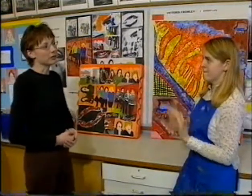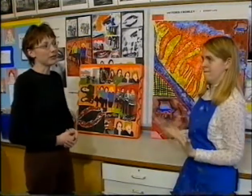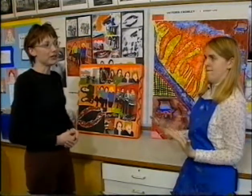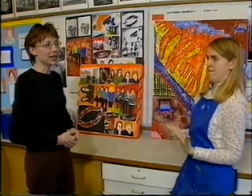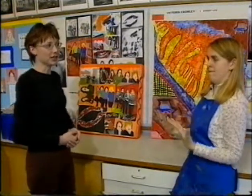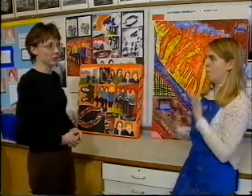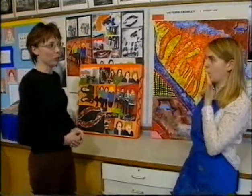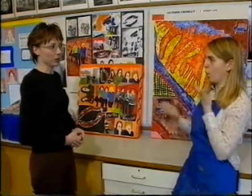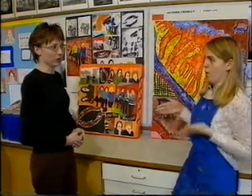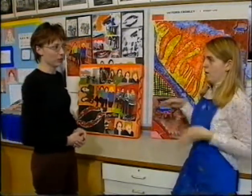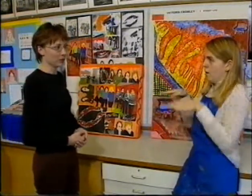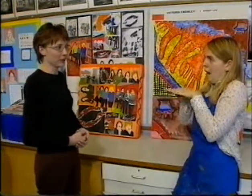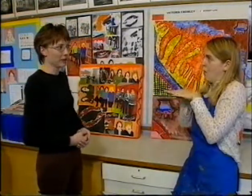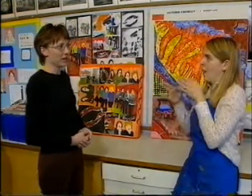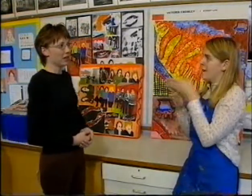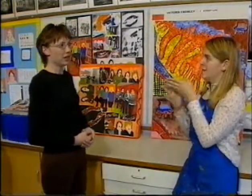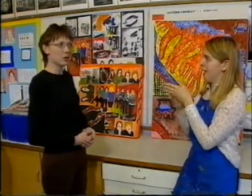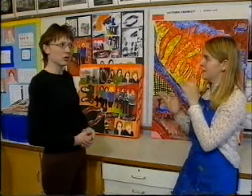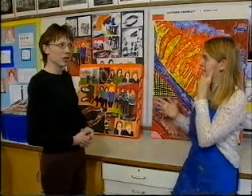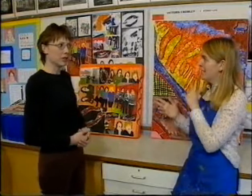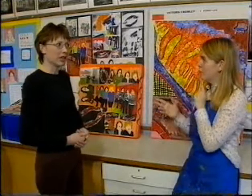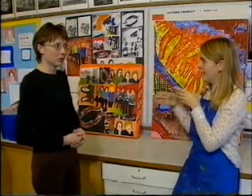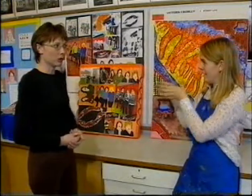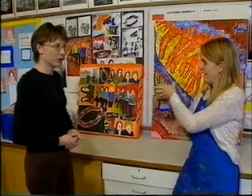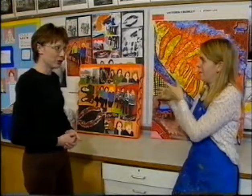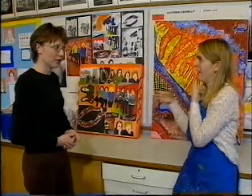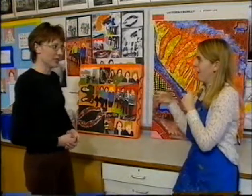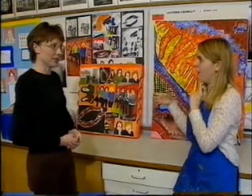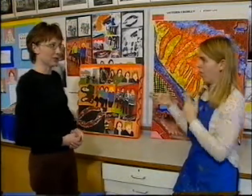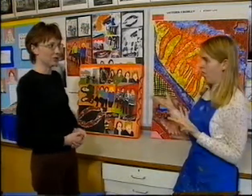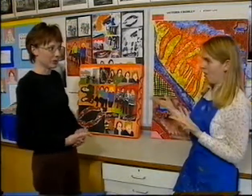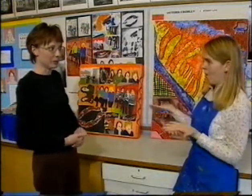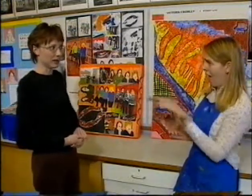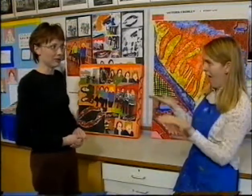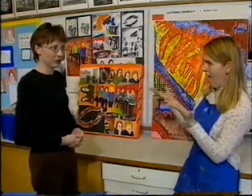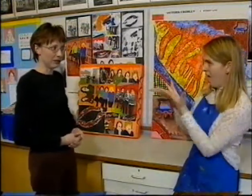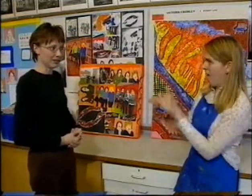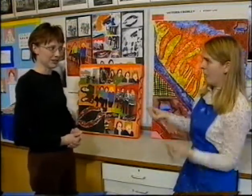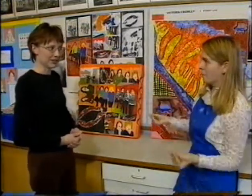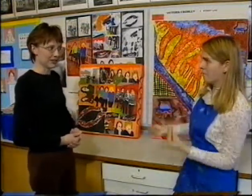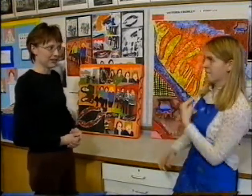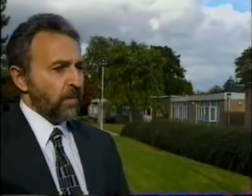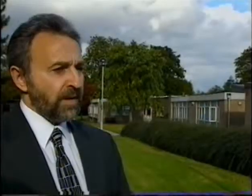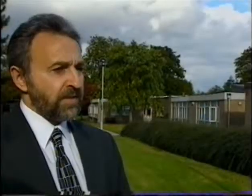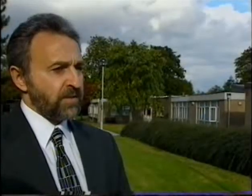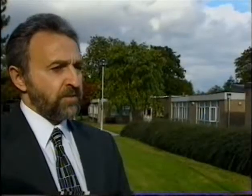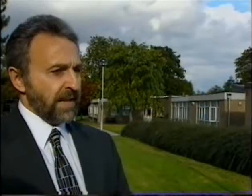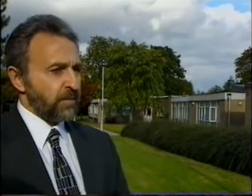very negative point. There was no equal opportunities with my hearing peers. We work in two languages,